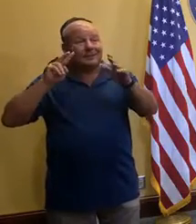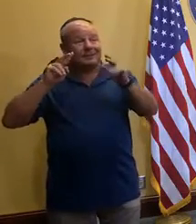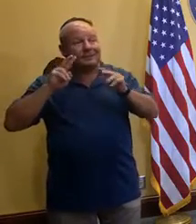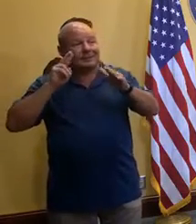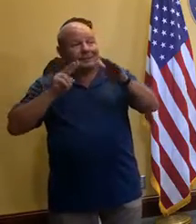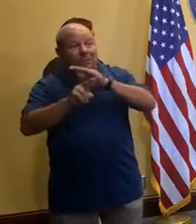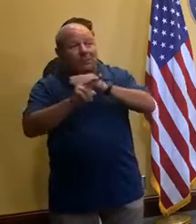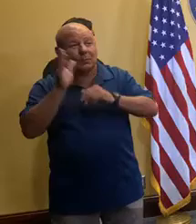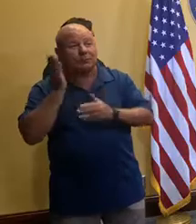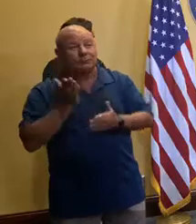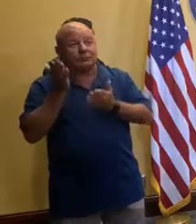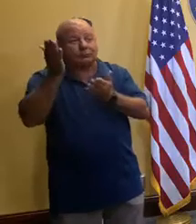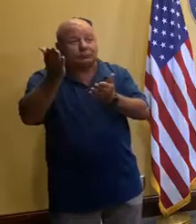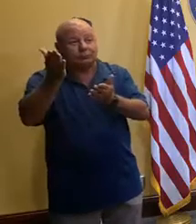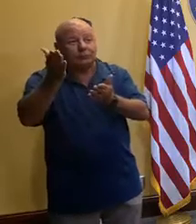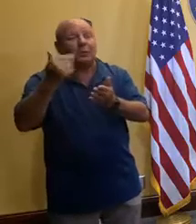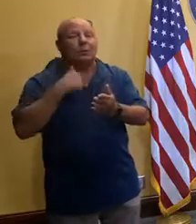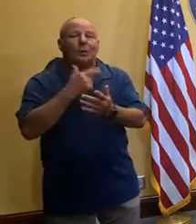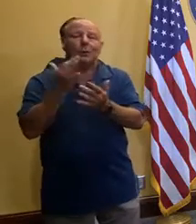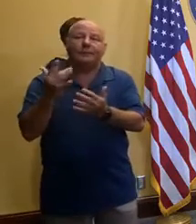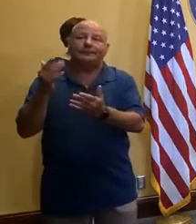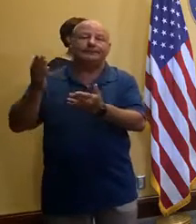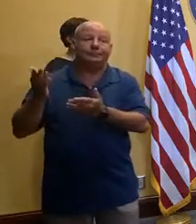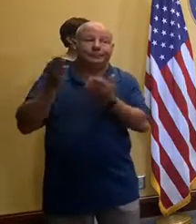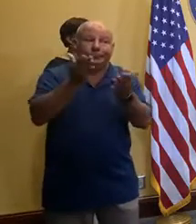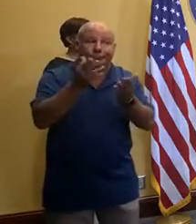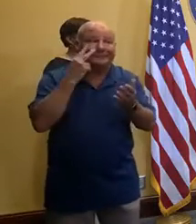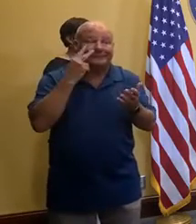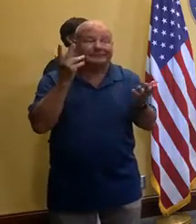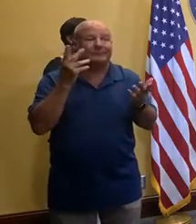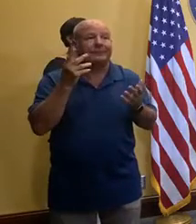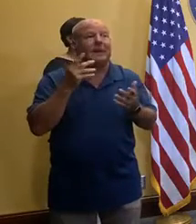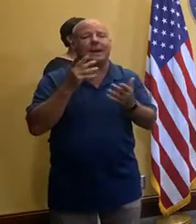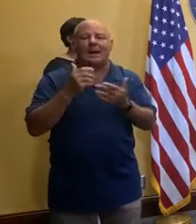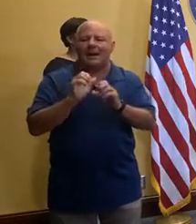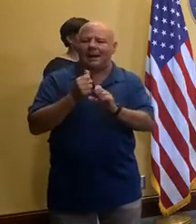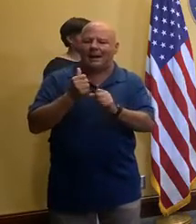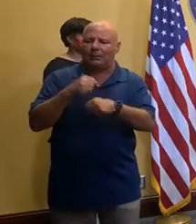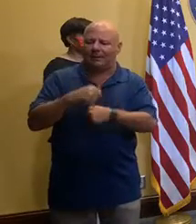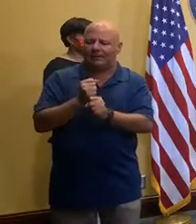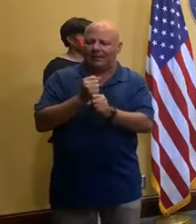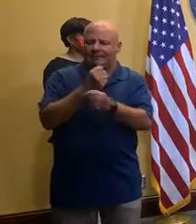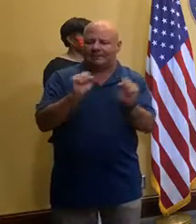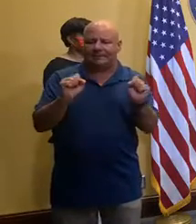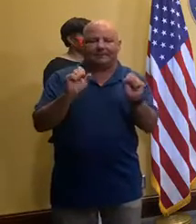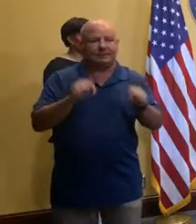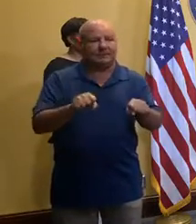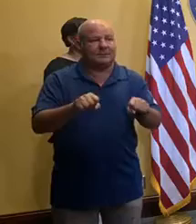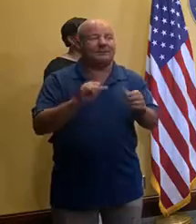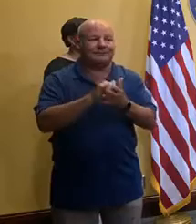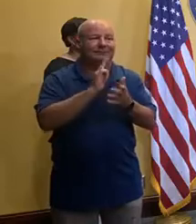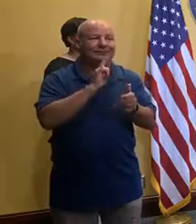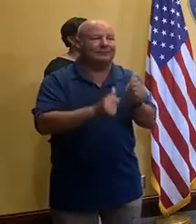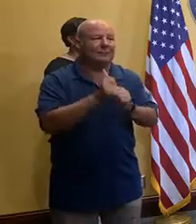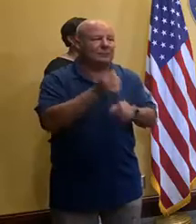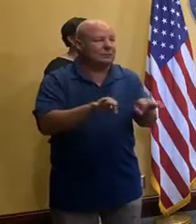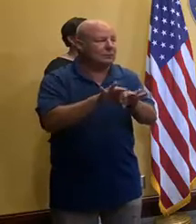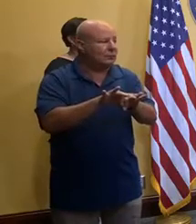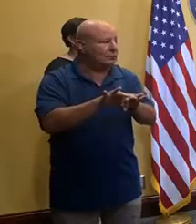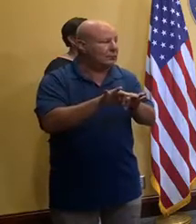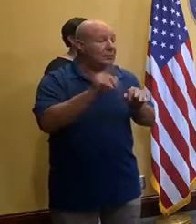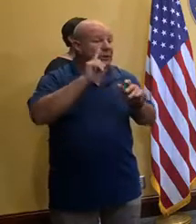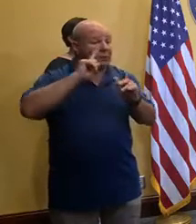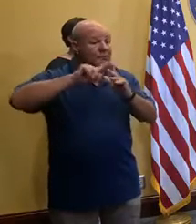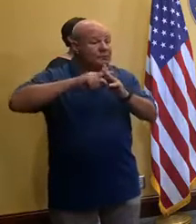again, how can we make it as safe as possible? Because that is really the most important thing. If we start from